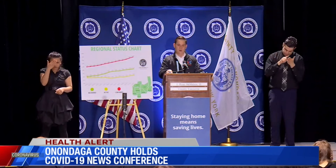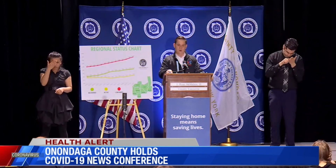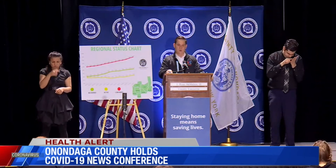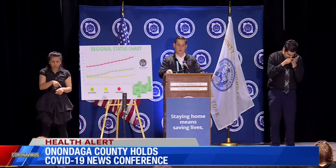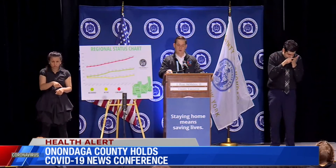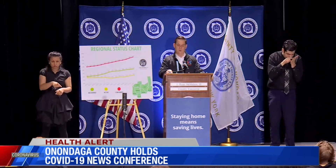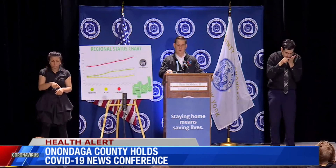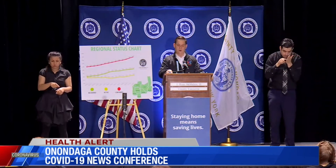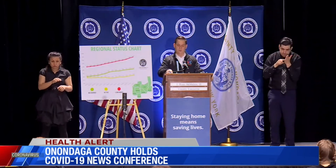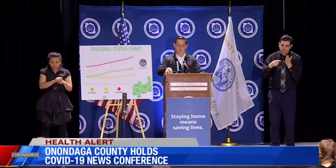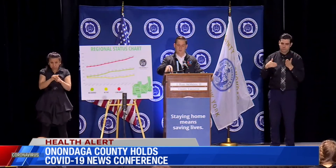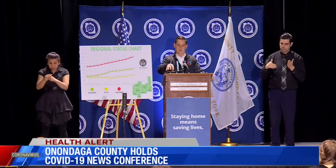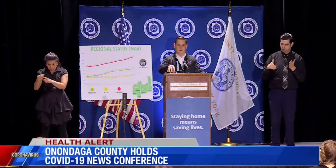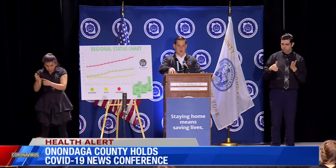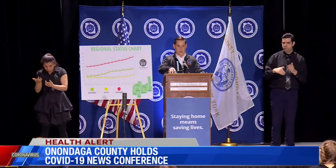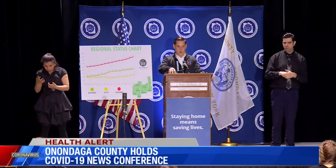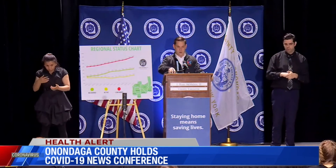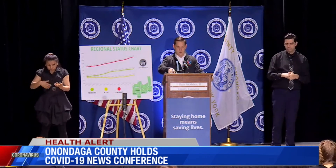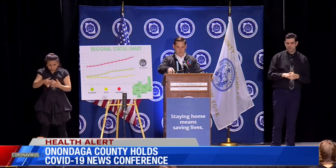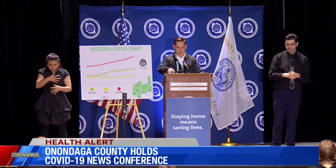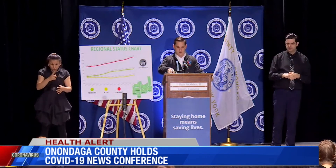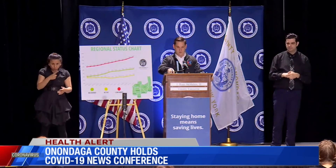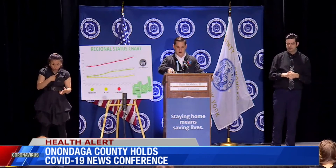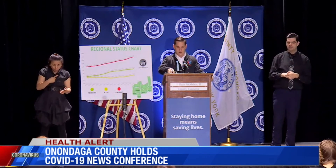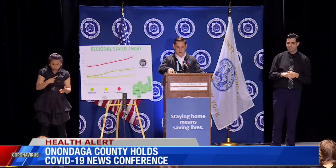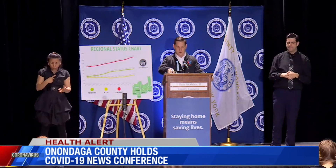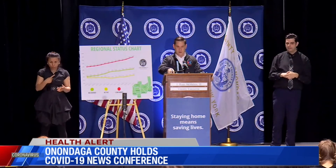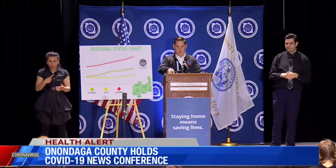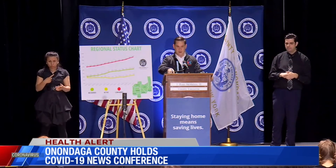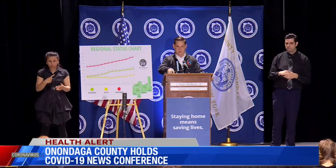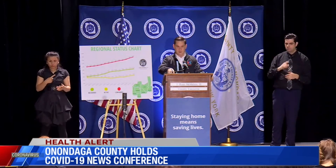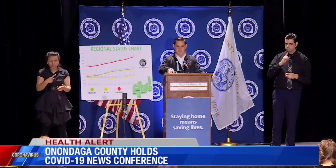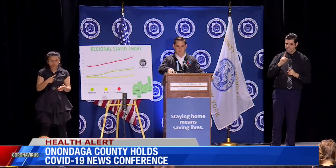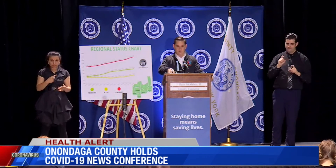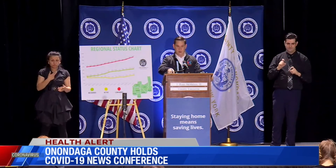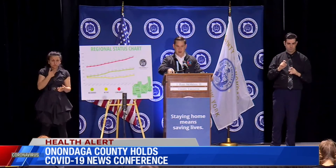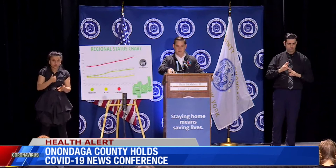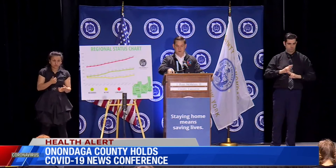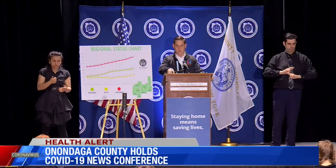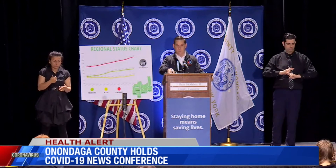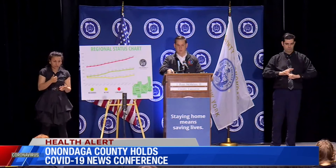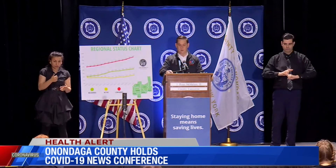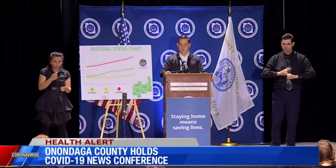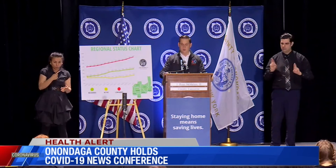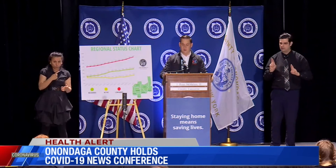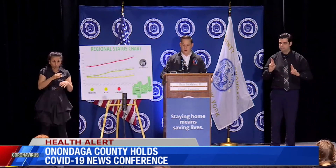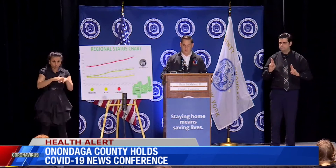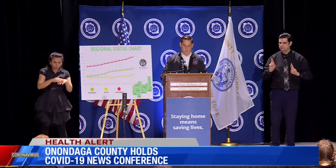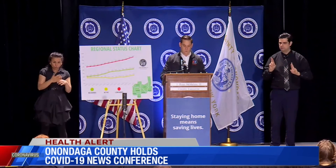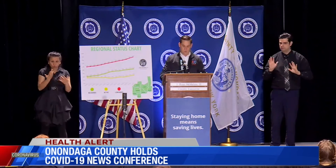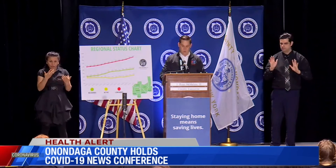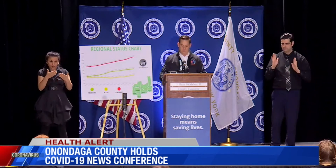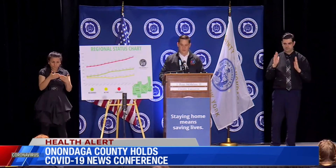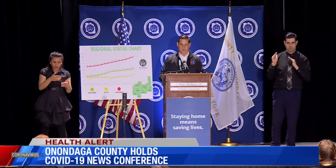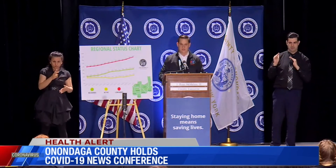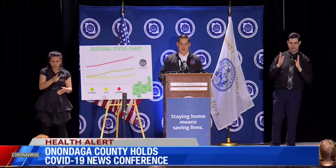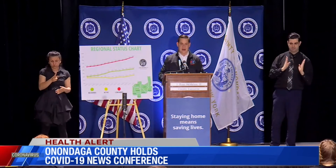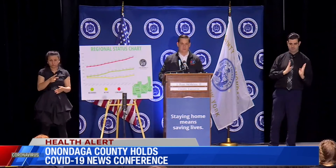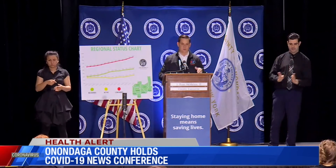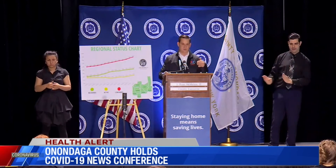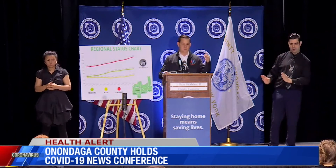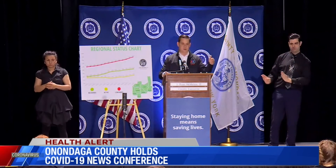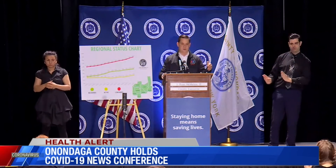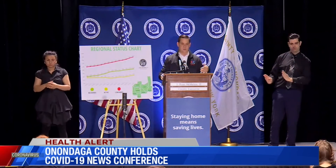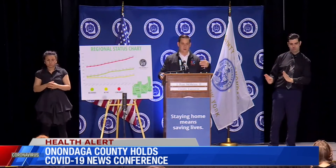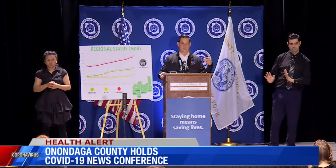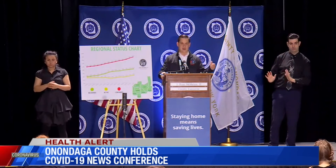So we're going to be front loaded for this virus. When it happens, we're going to be more